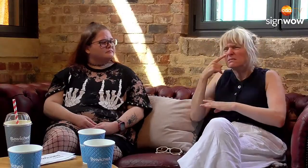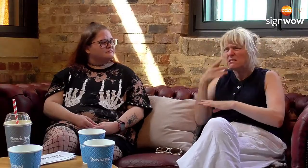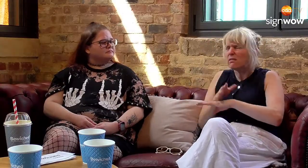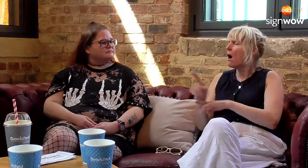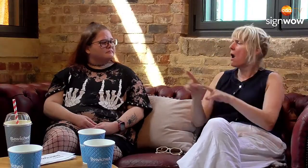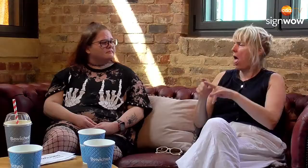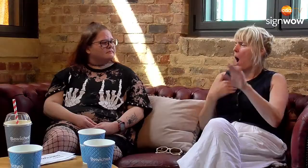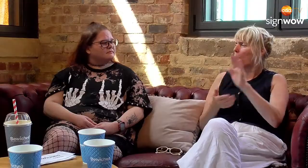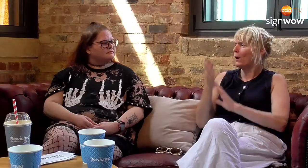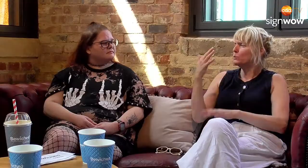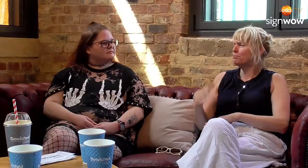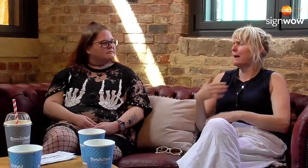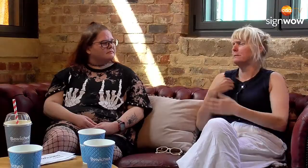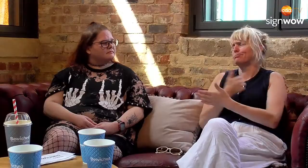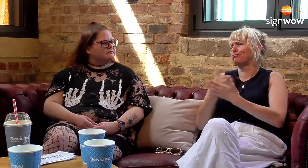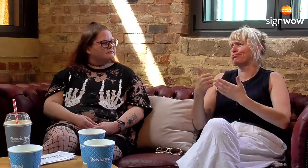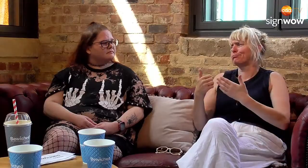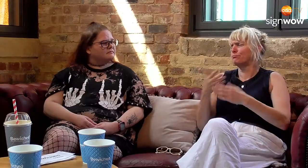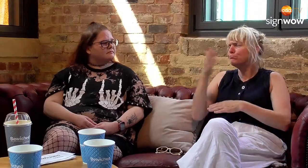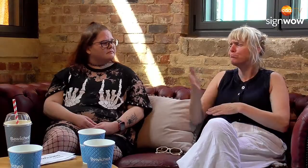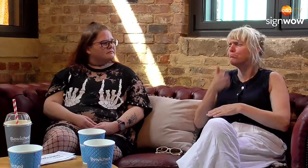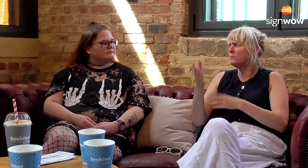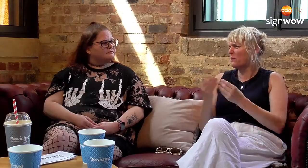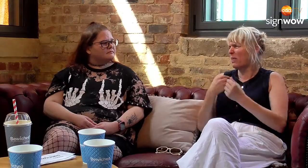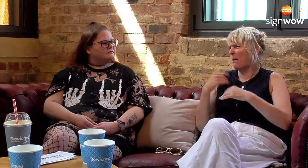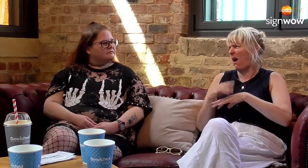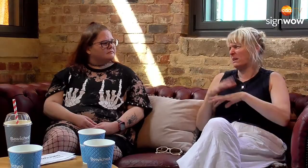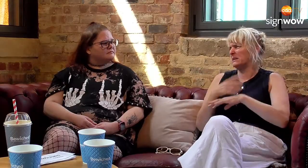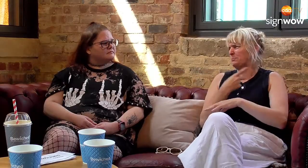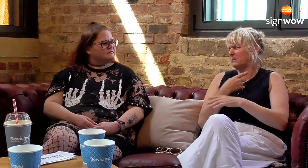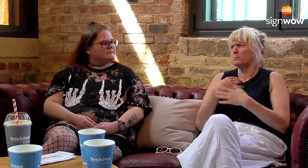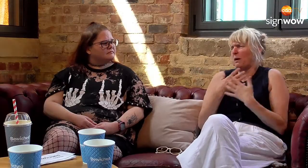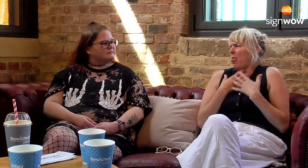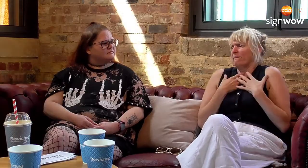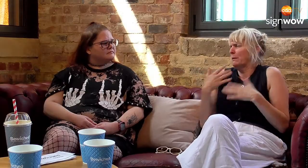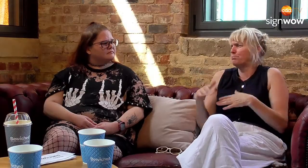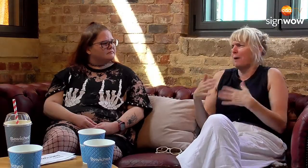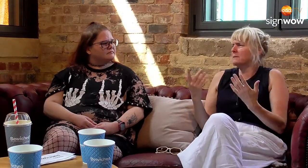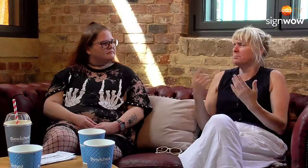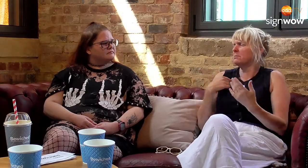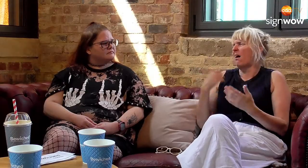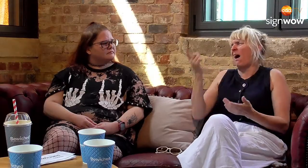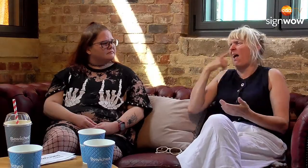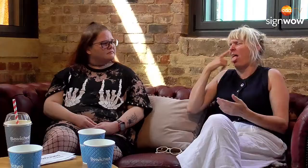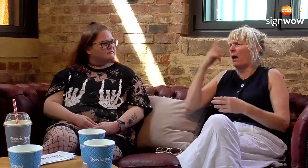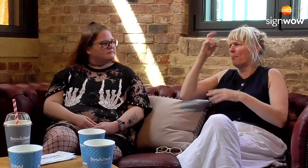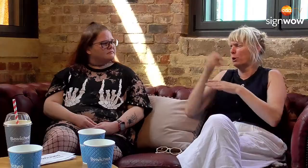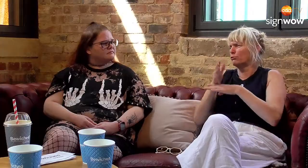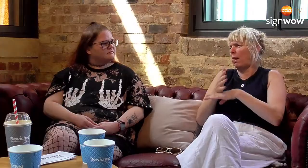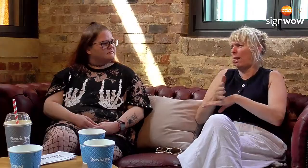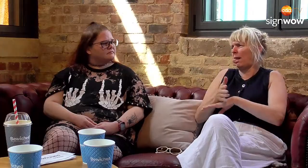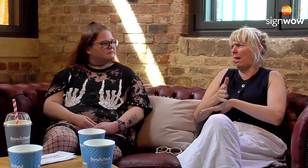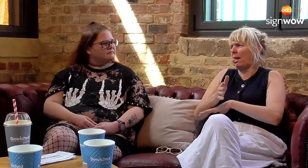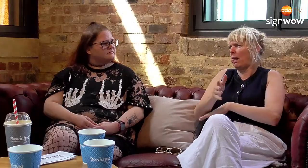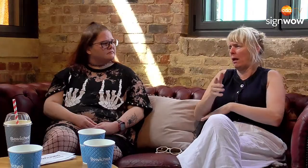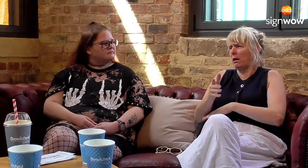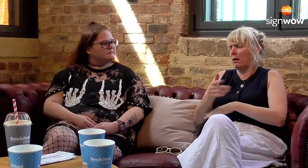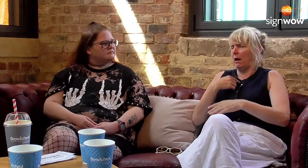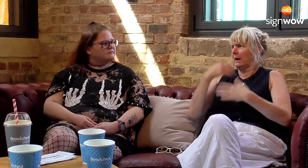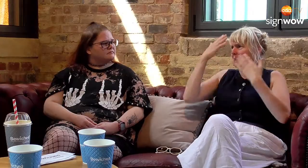some point, I think, and we were just travelling along, and I'd gone to Brighton. I go there a lot with my husband. We just love Brighton, and so we thought we'd have a look on the bus